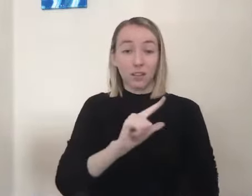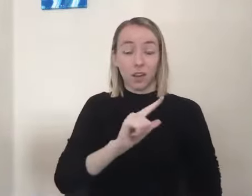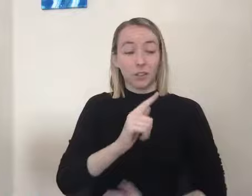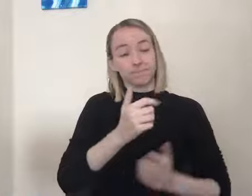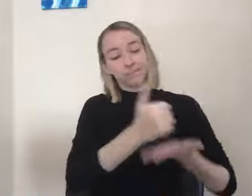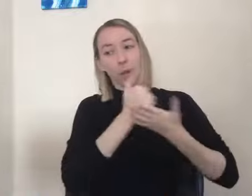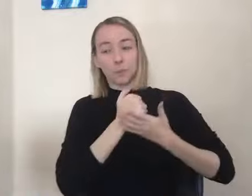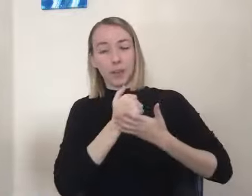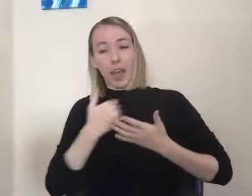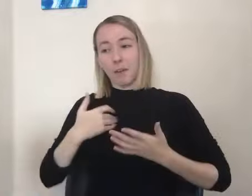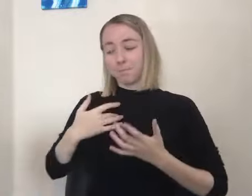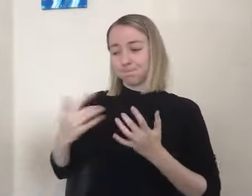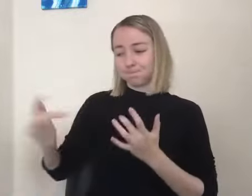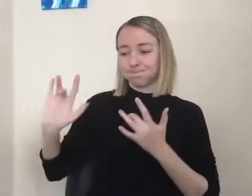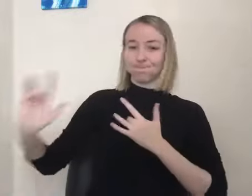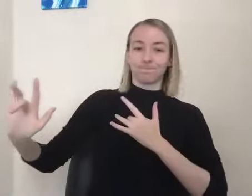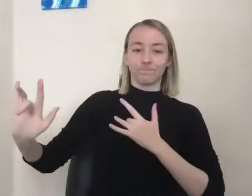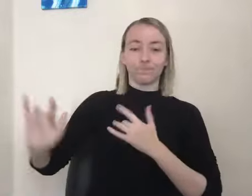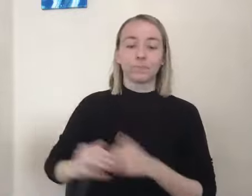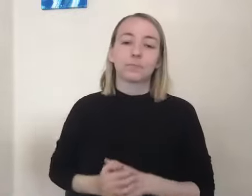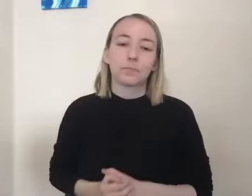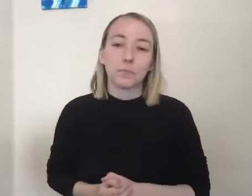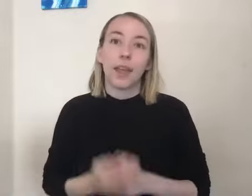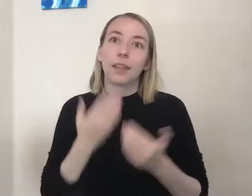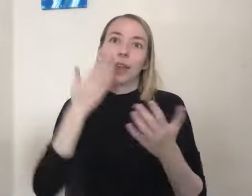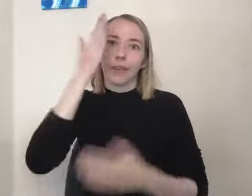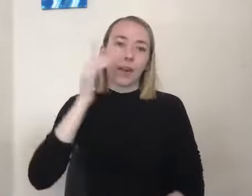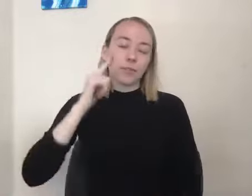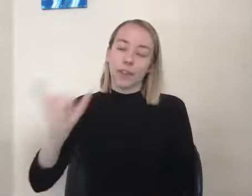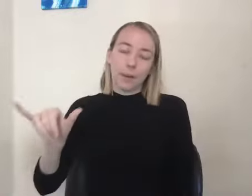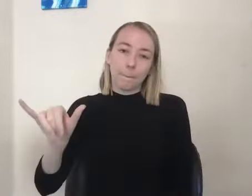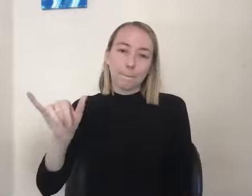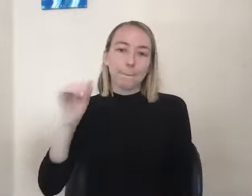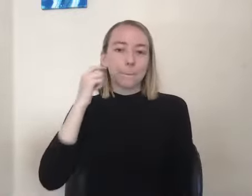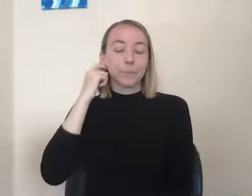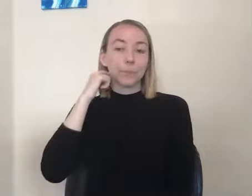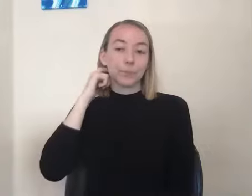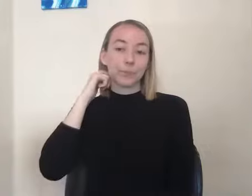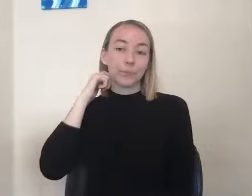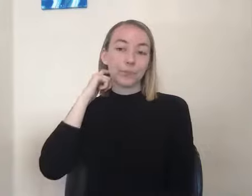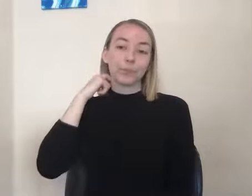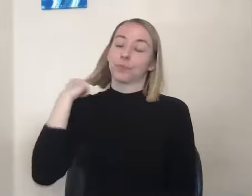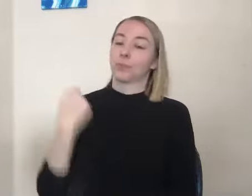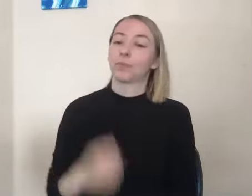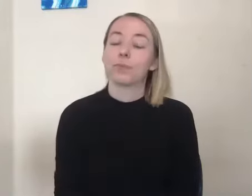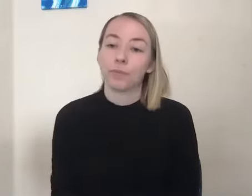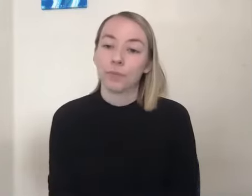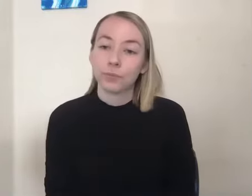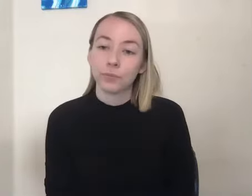wonderful, except I would look at this man sitting in the corner and think, God help him. Al-Anon gave me that compassion,